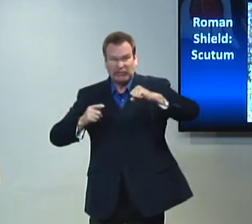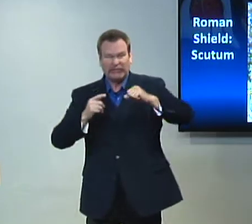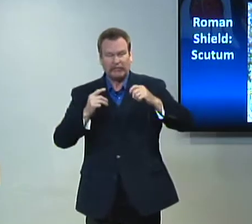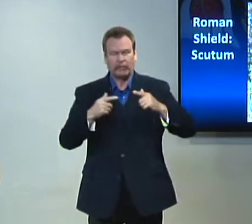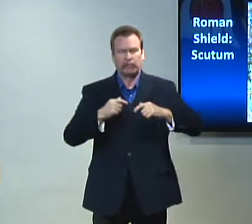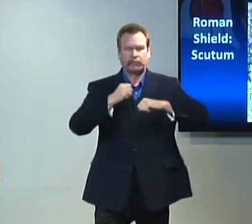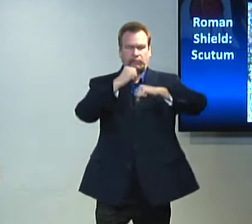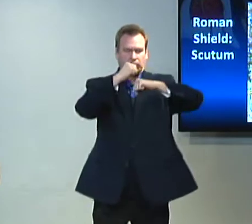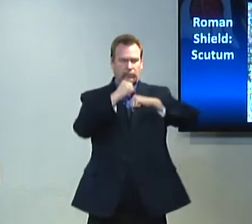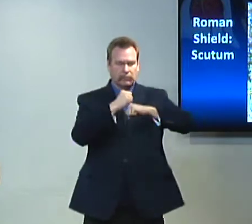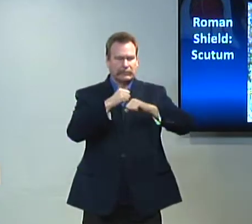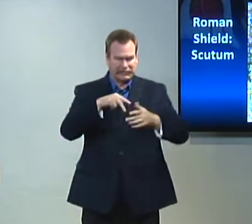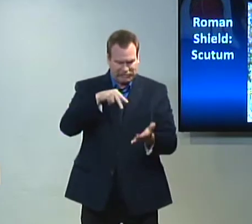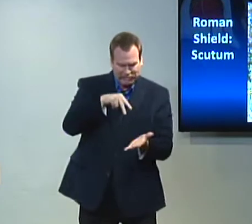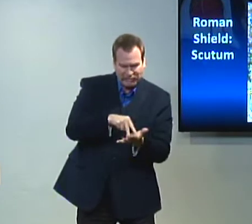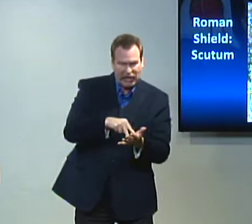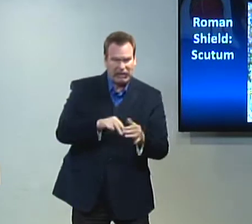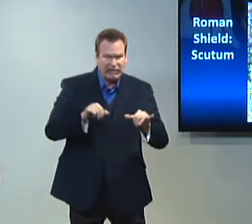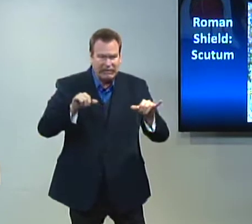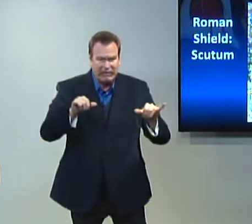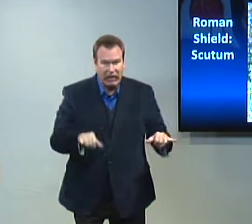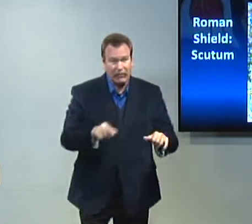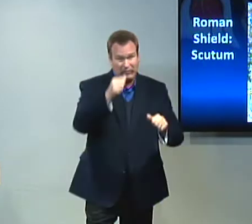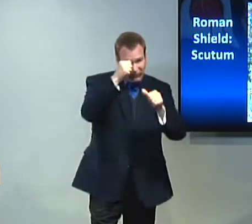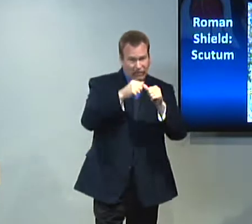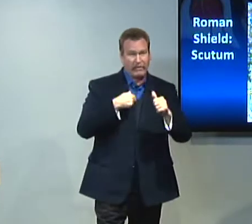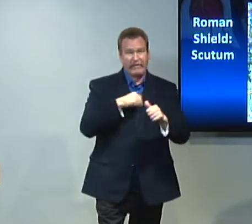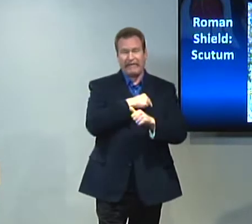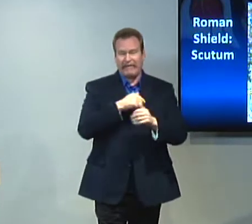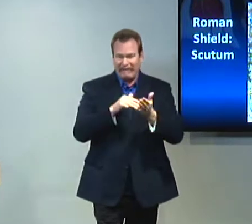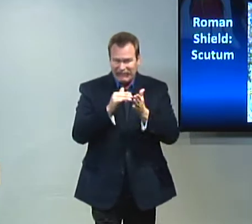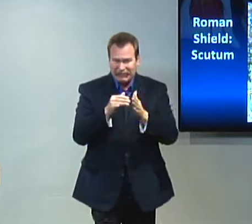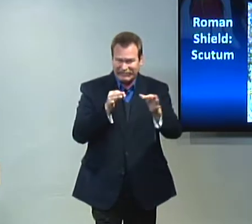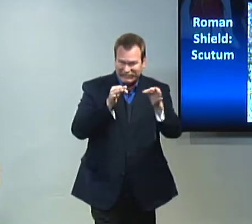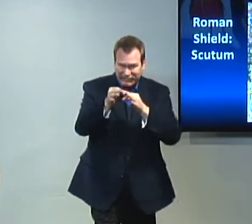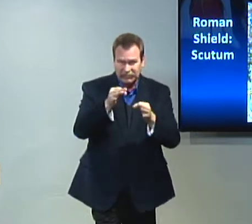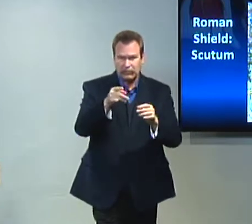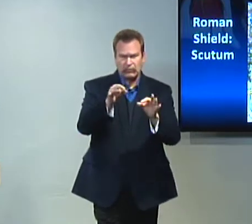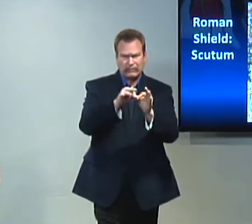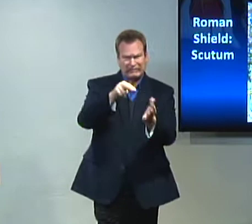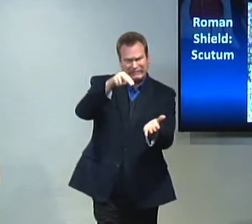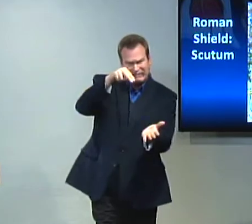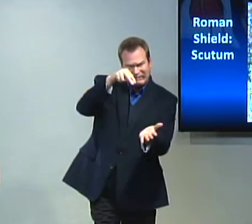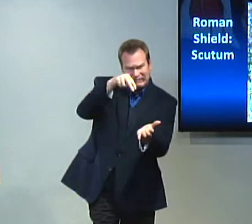You couldn't use it to fight because you would just kind of use it to stay in the same place.